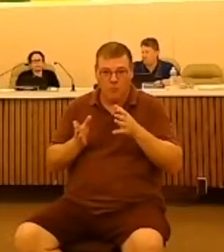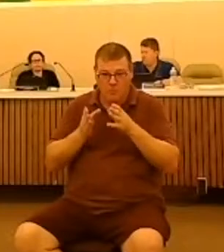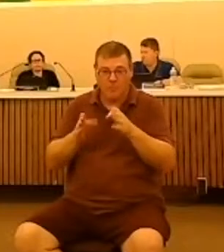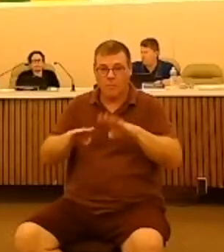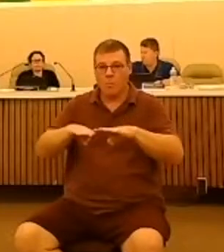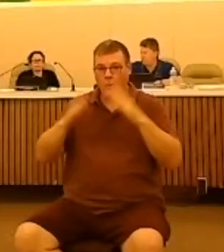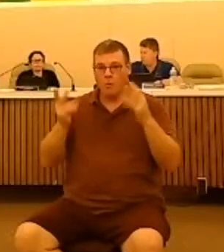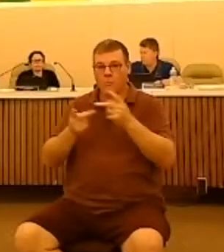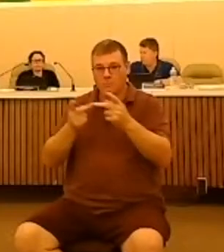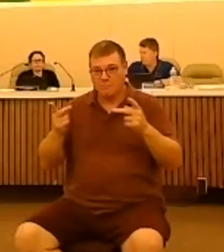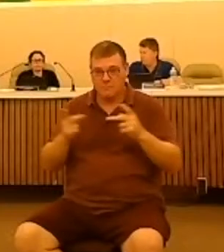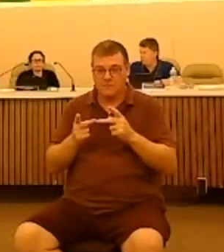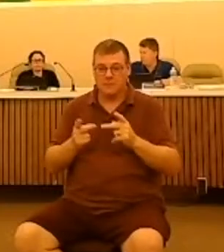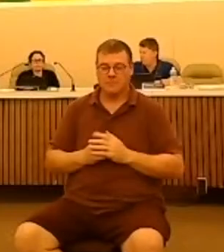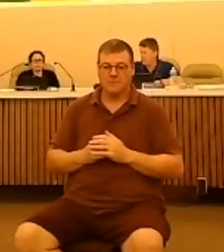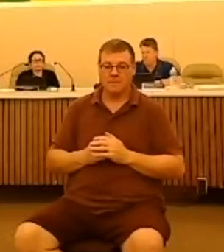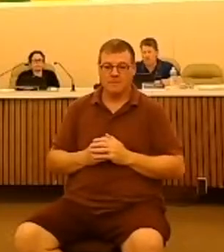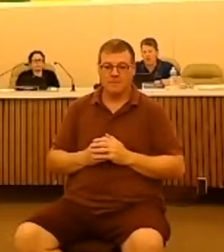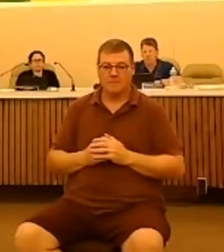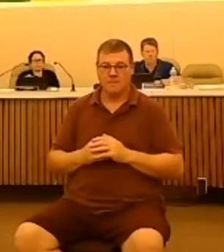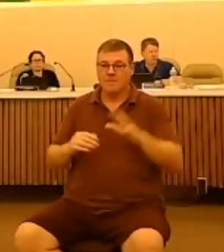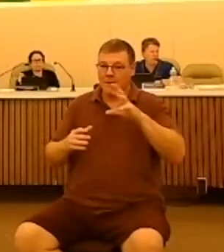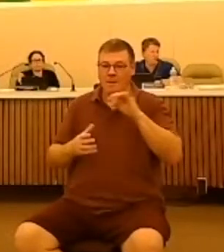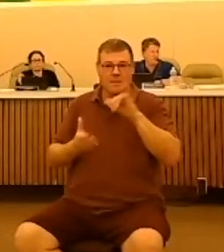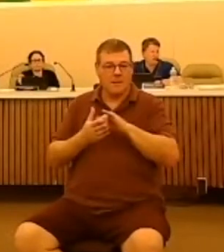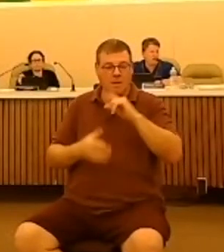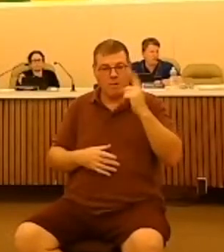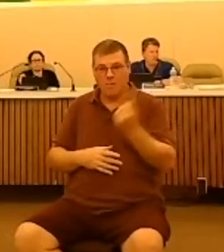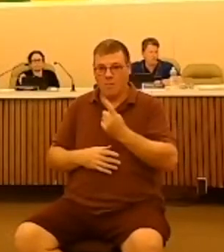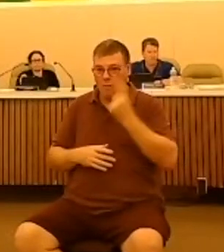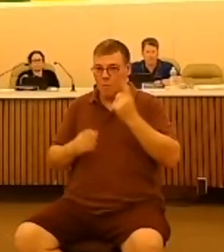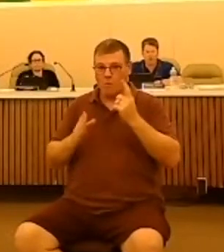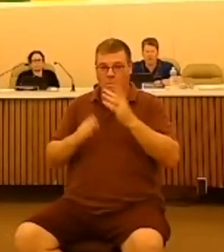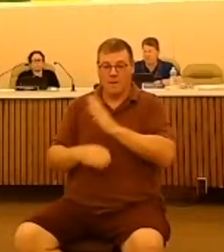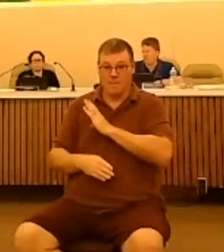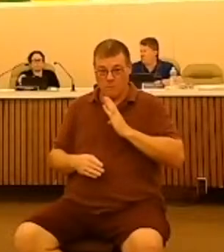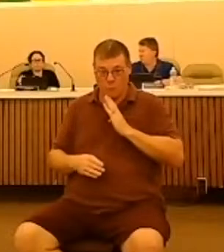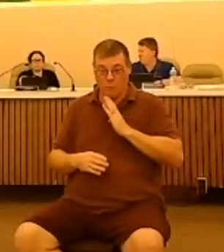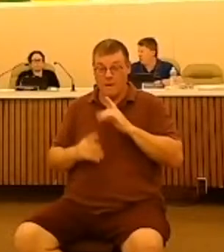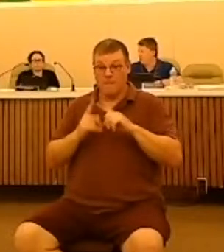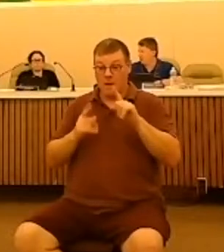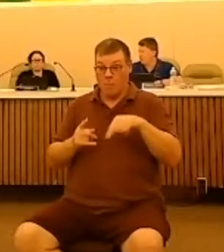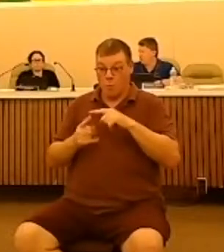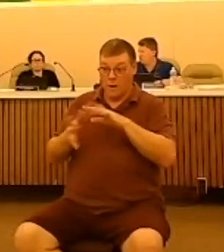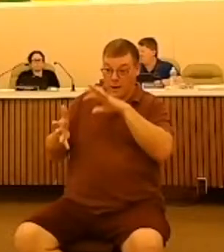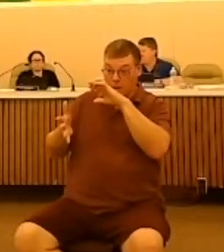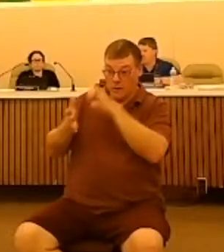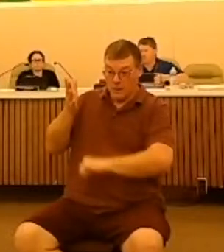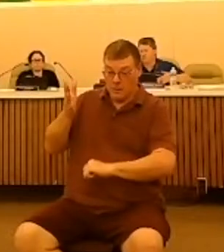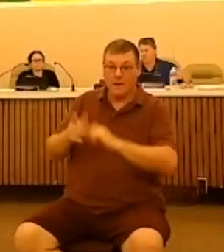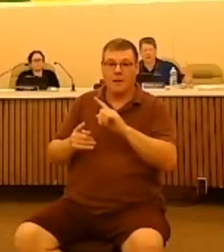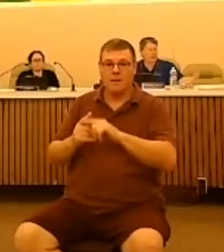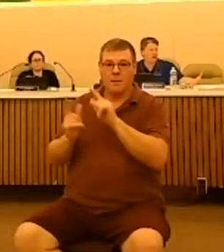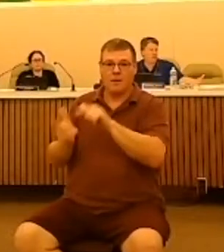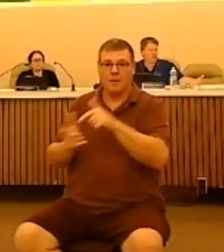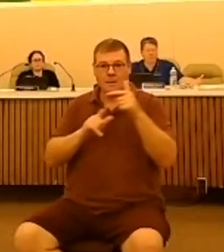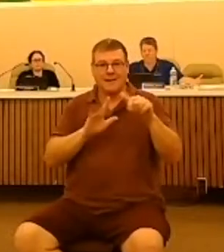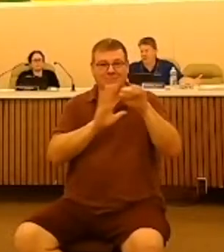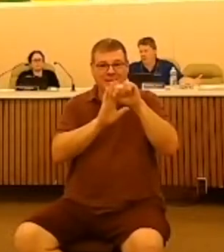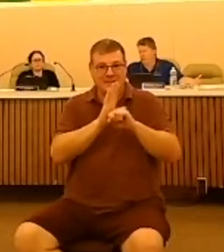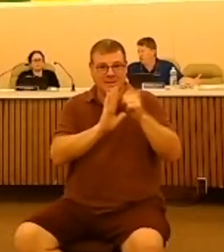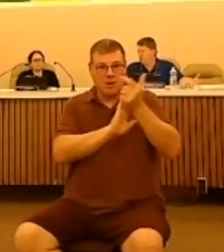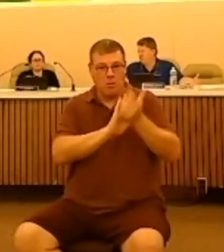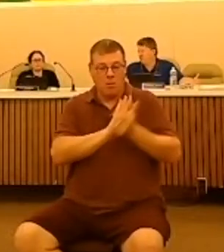open space easements, that's always been done by the town board. Well, when that section's missing, it reverts to the state law, which